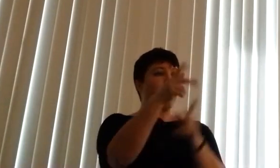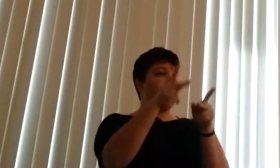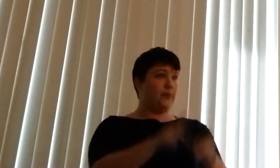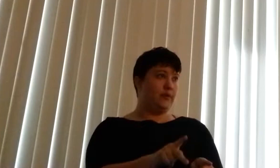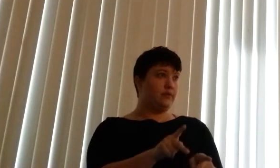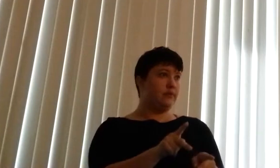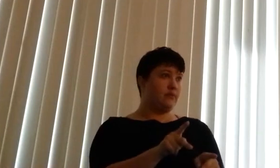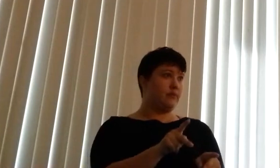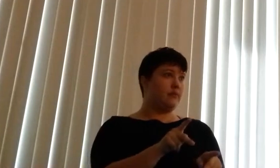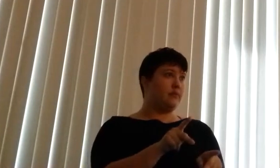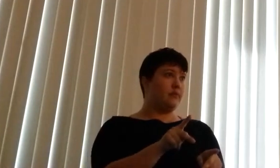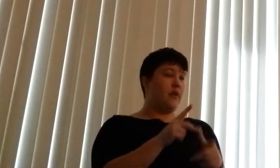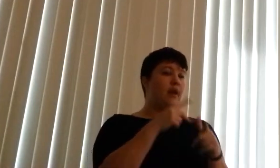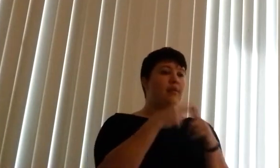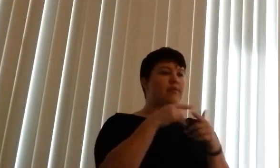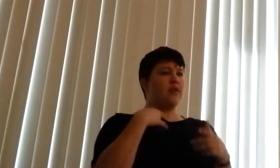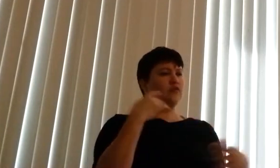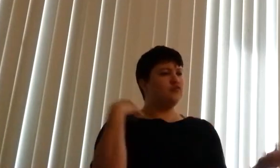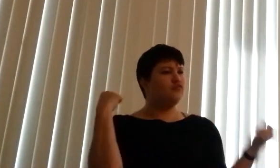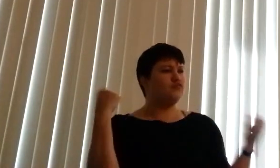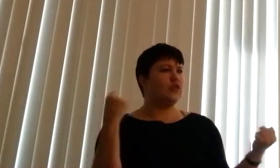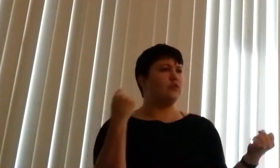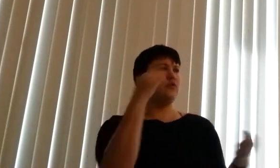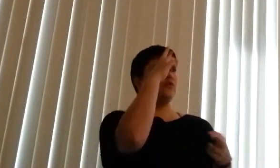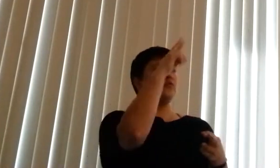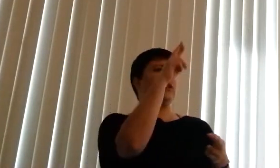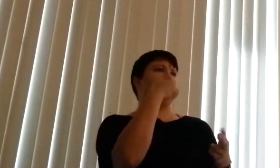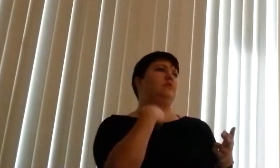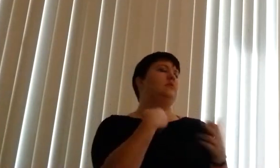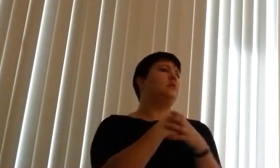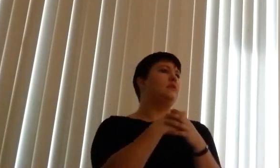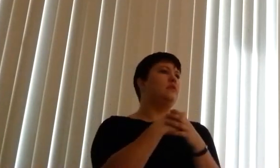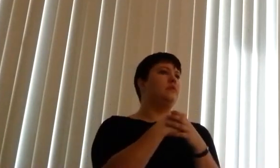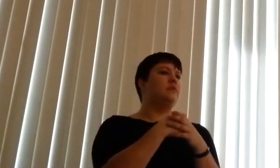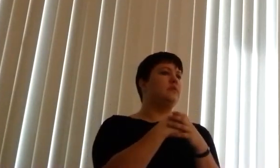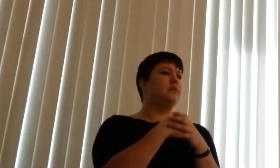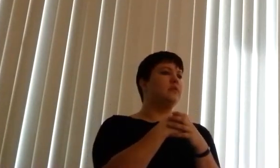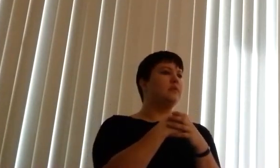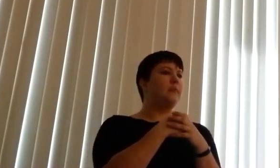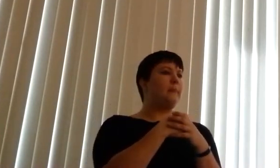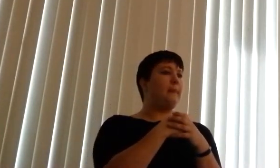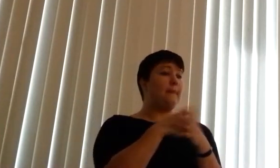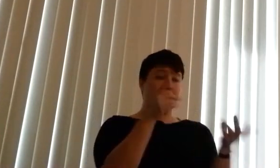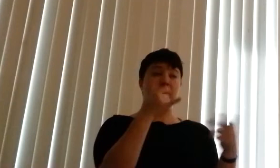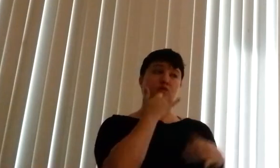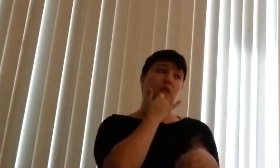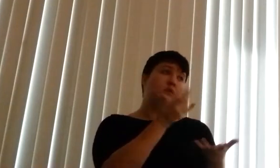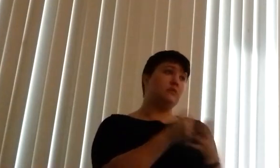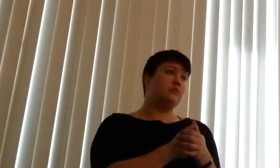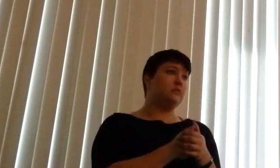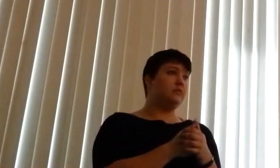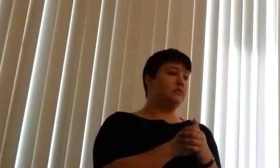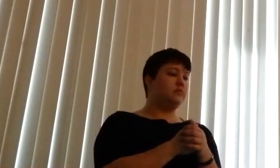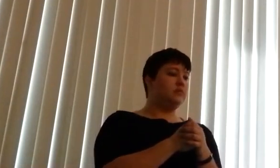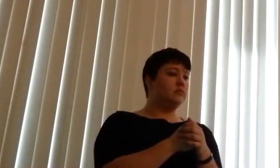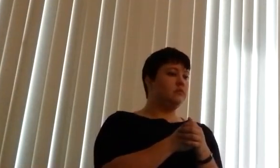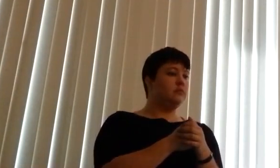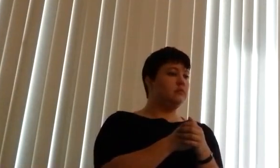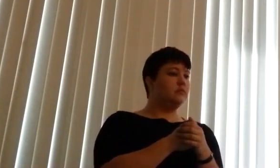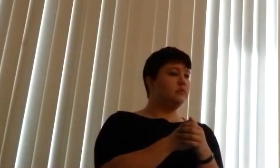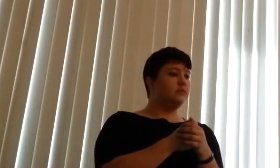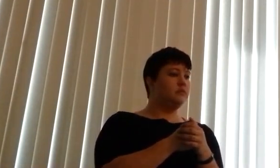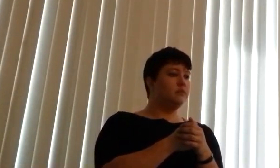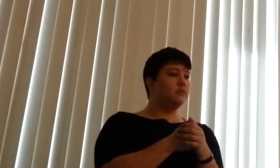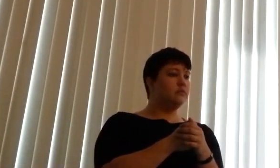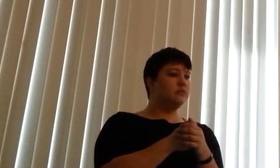there's strong reason for concluding that it's wrong. It might, all